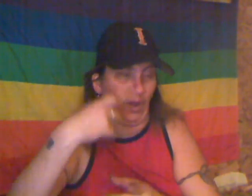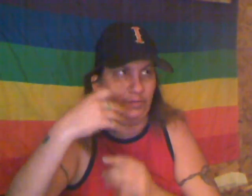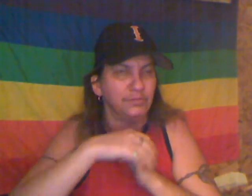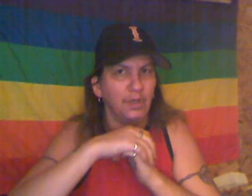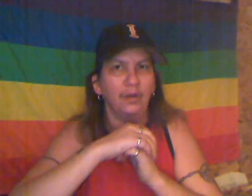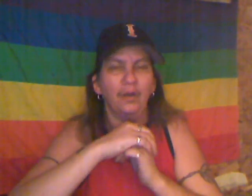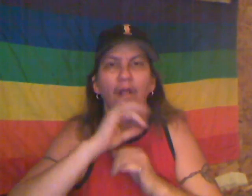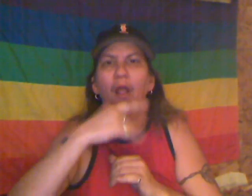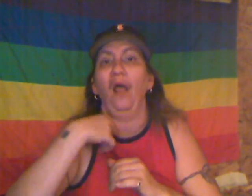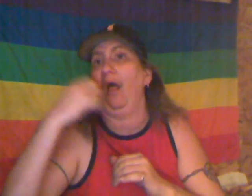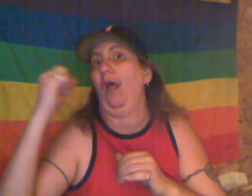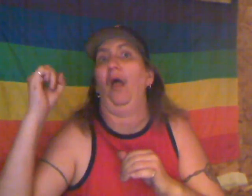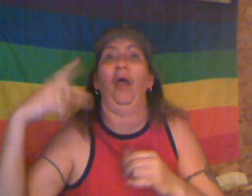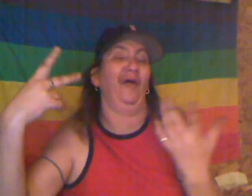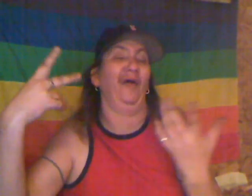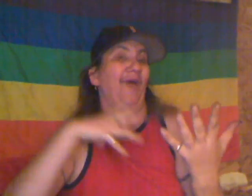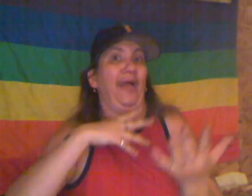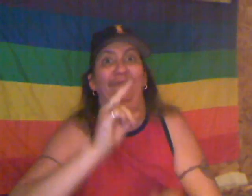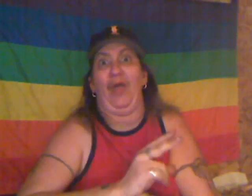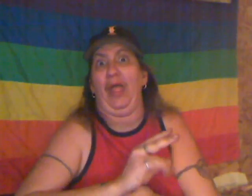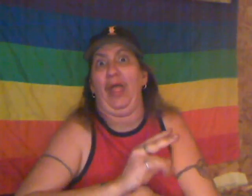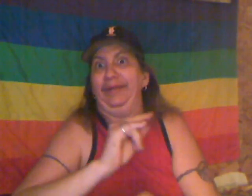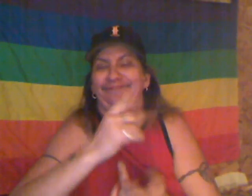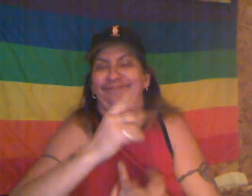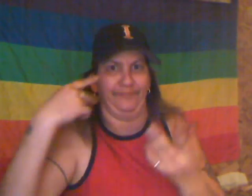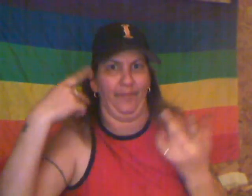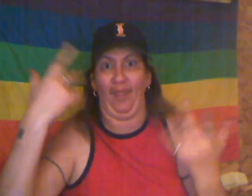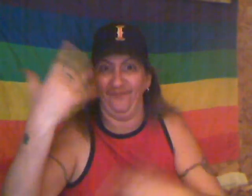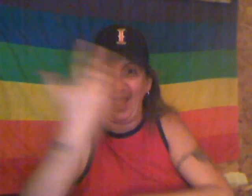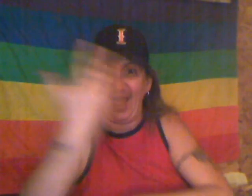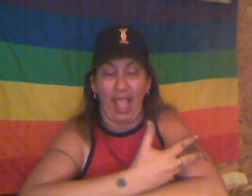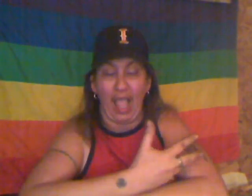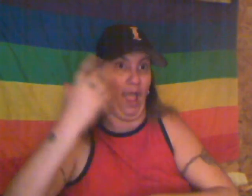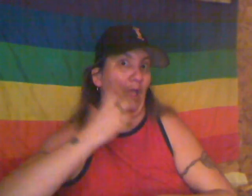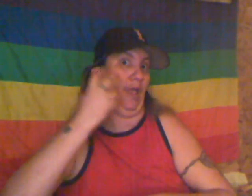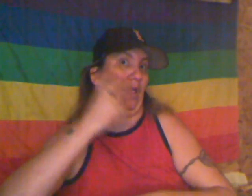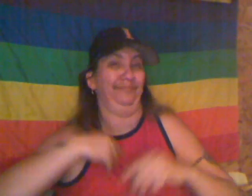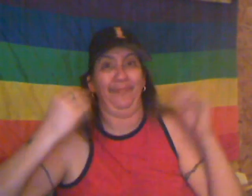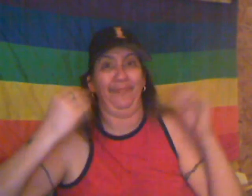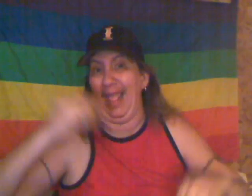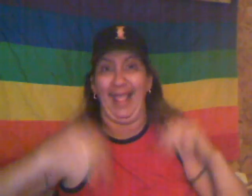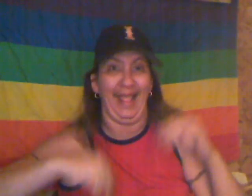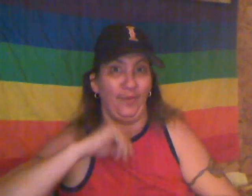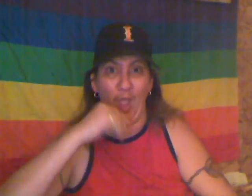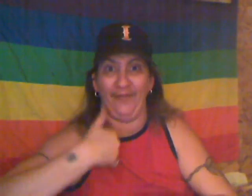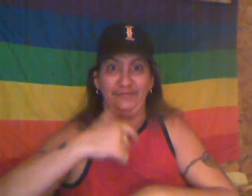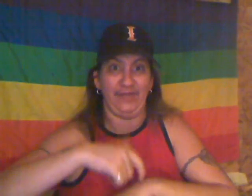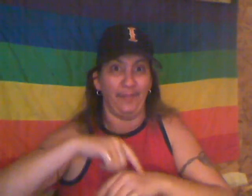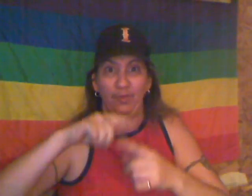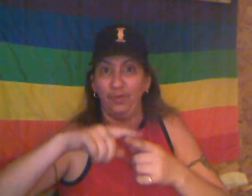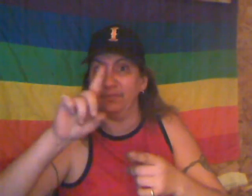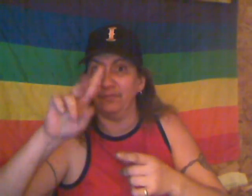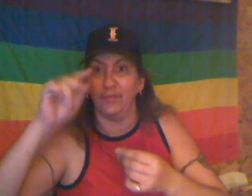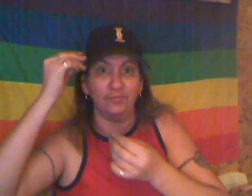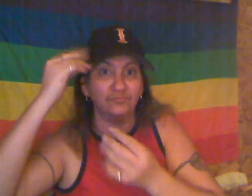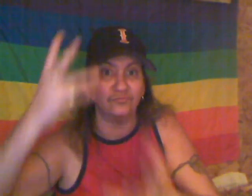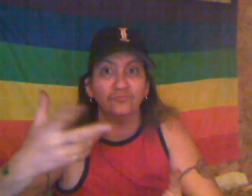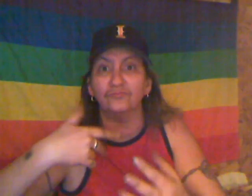was taken by the sunglass industry to make these? Yeah, it's called a technology spin-off. First, polarized lenses. Filter out the harmful